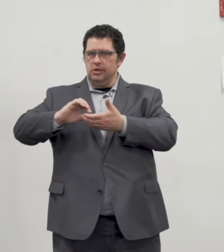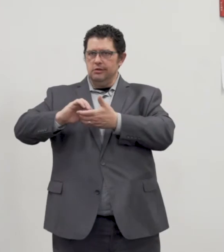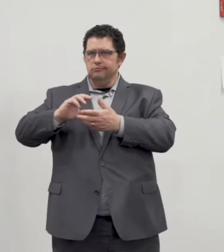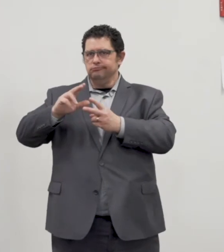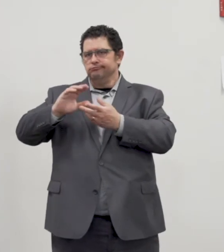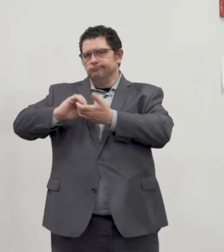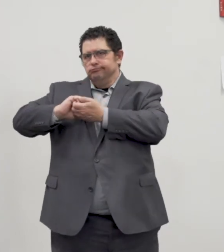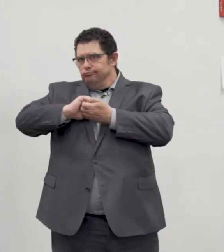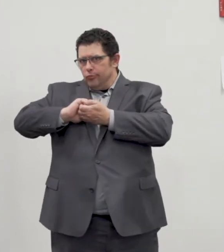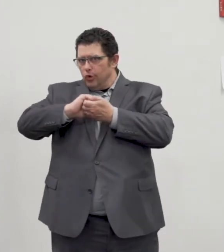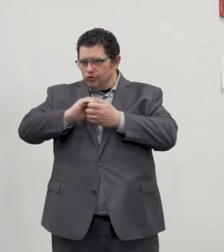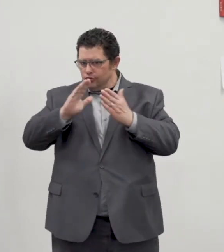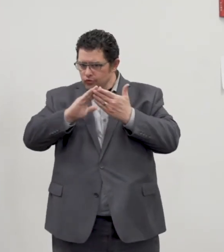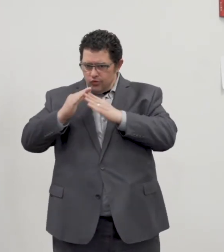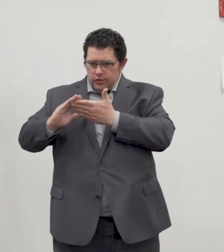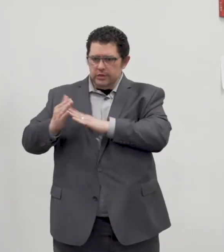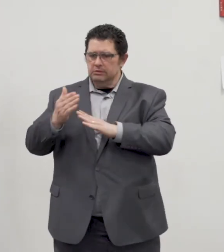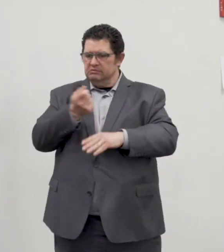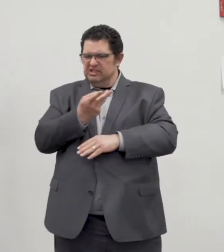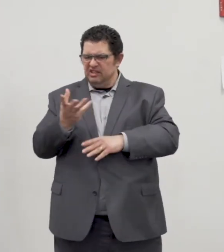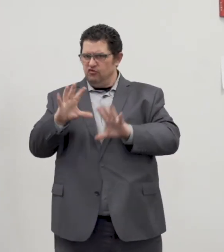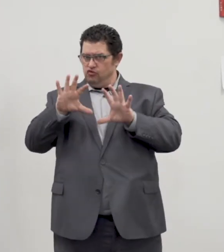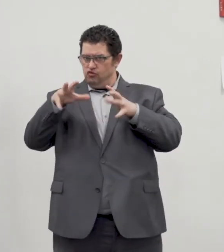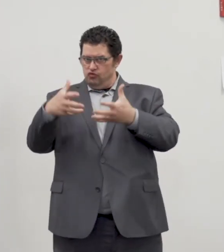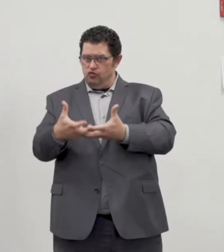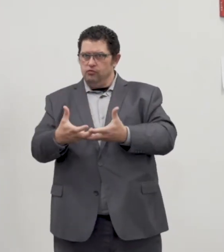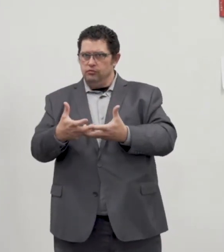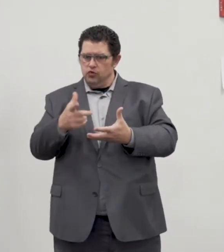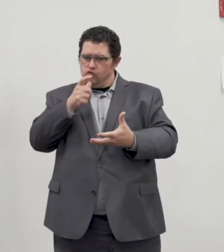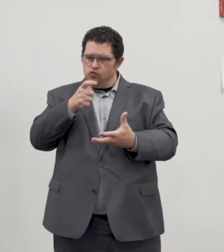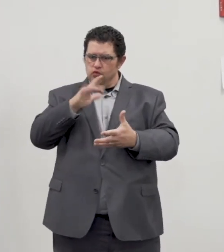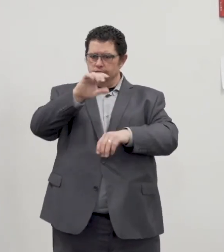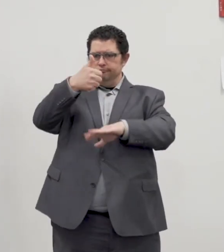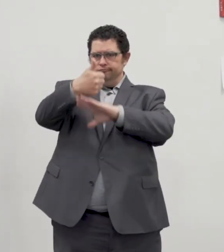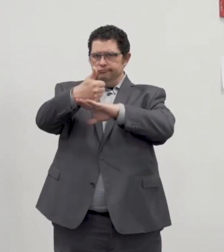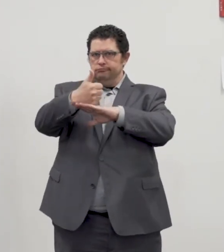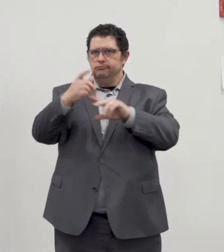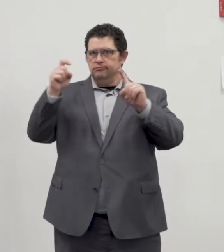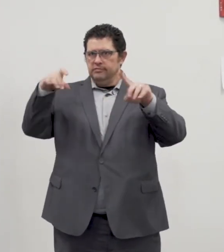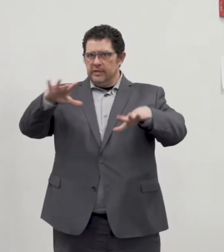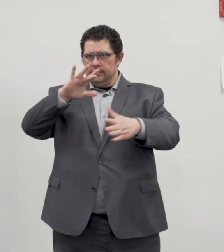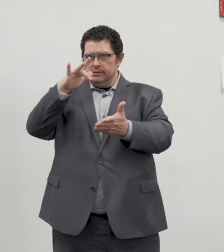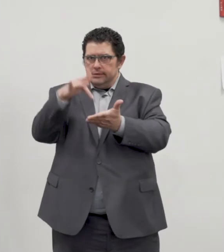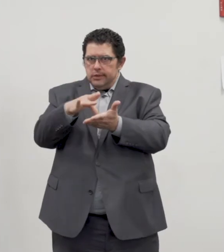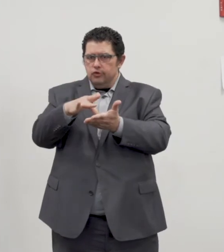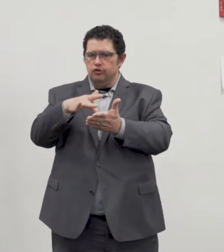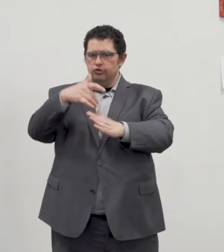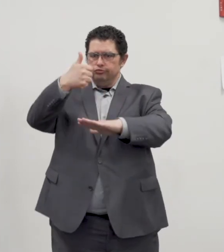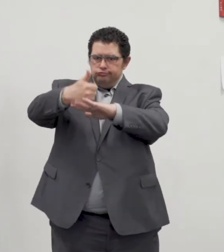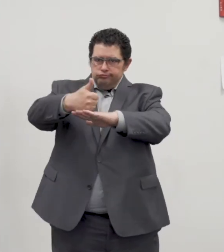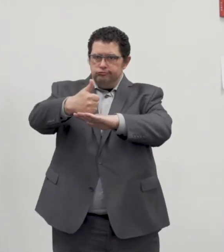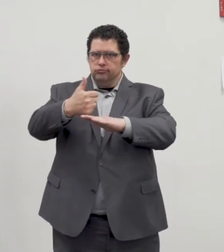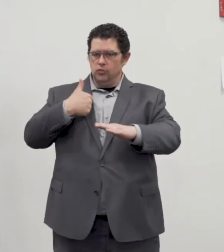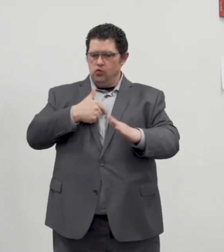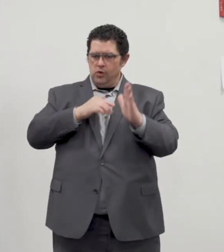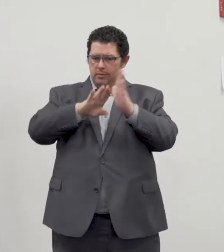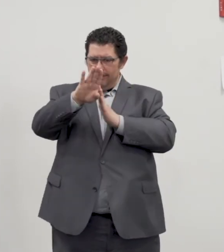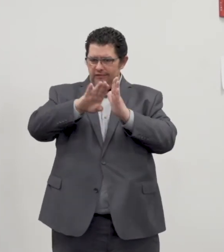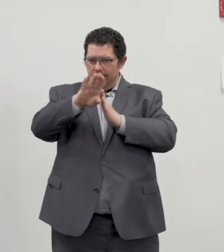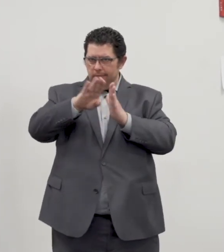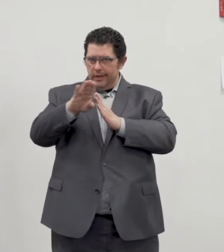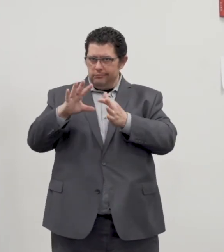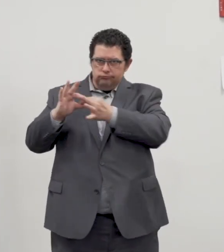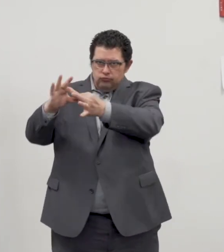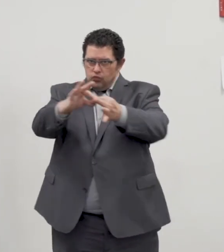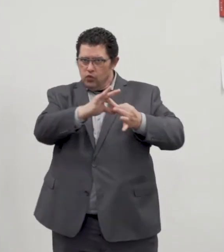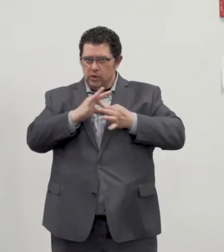several groups, well-respected groups that are standing up testing centers, and we will be developing a coordinated testing strategy